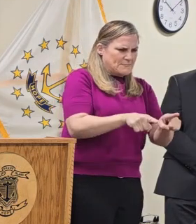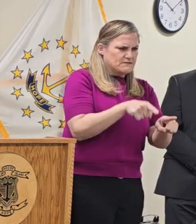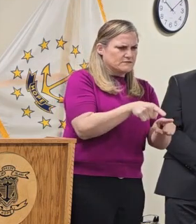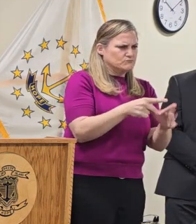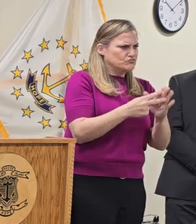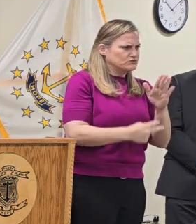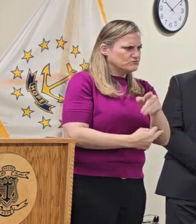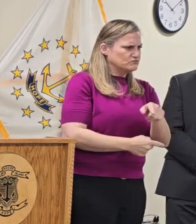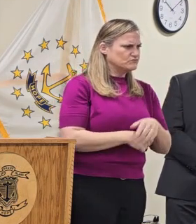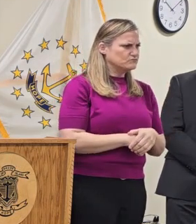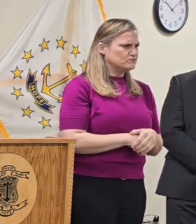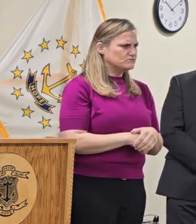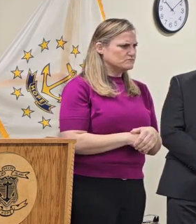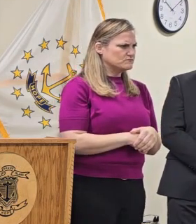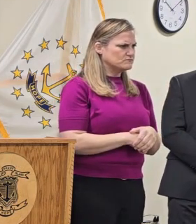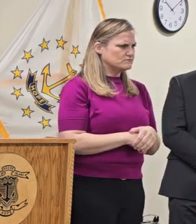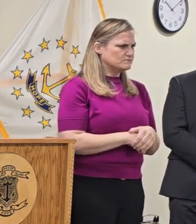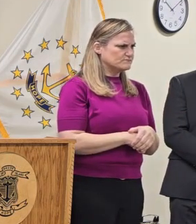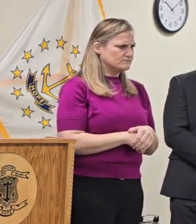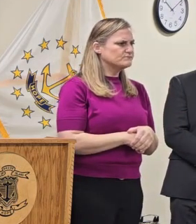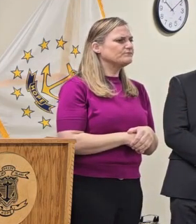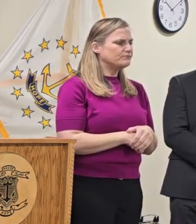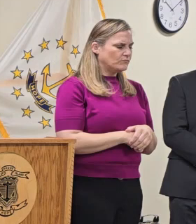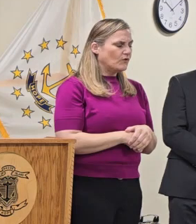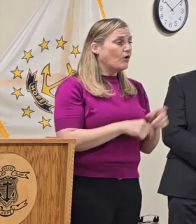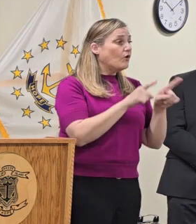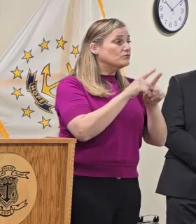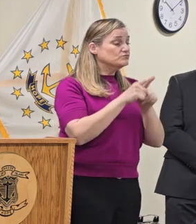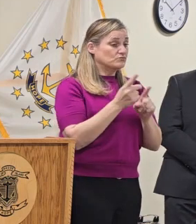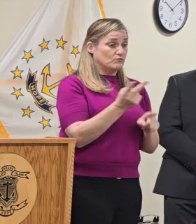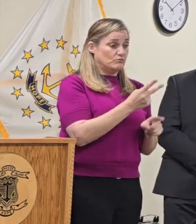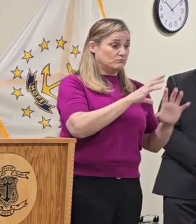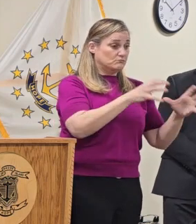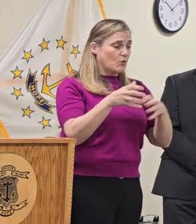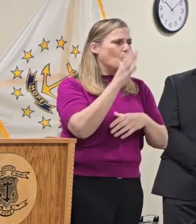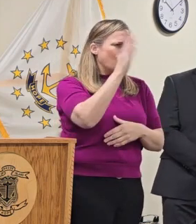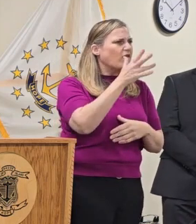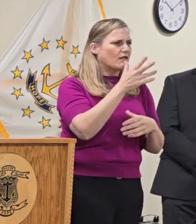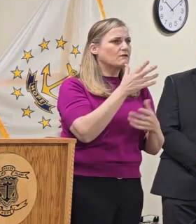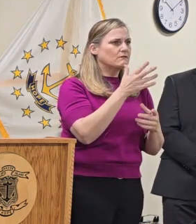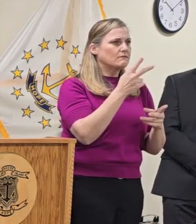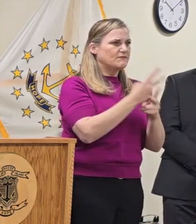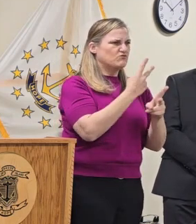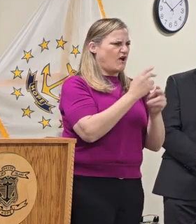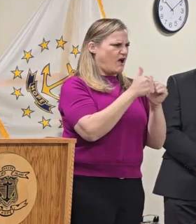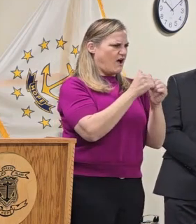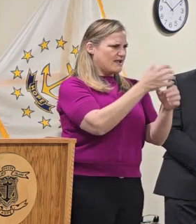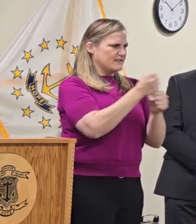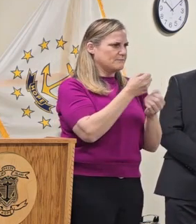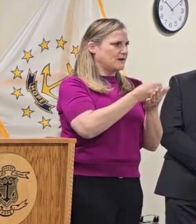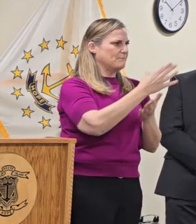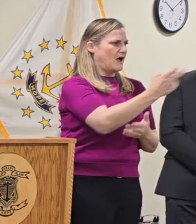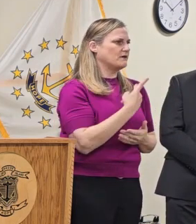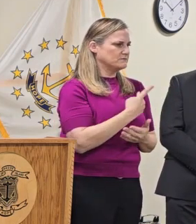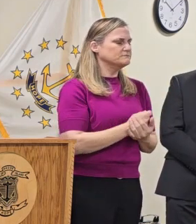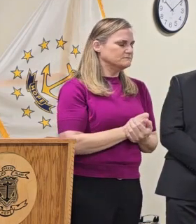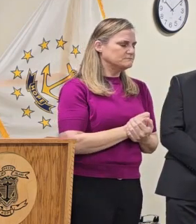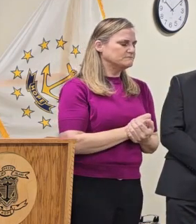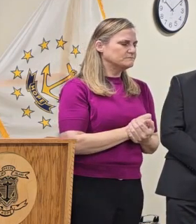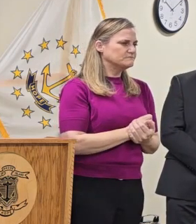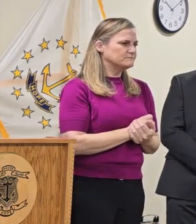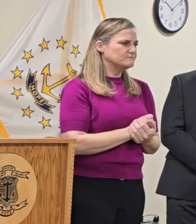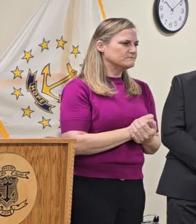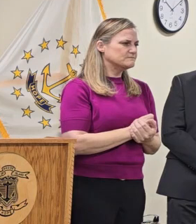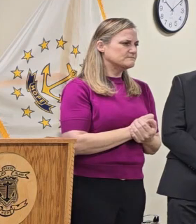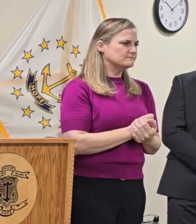Now I know there's been discussion about the Attorney General's involvement in this effort. Our legal team begins their work. As